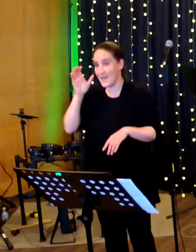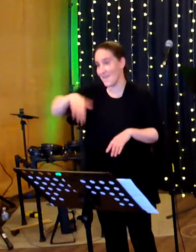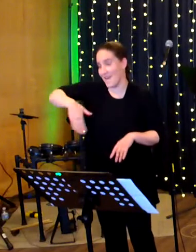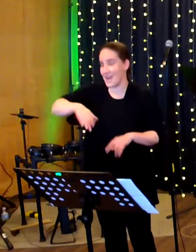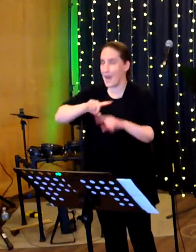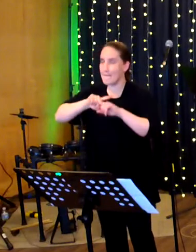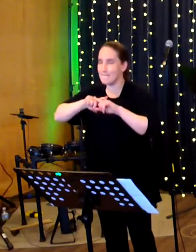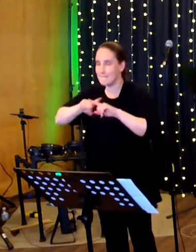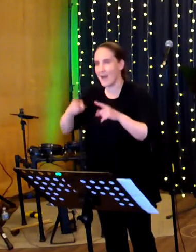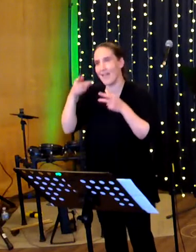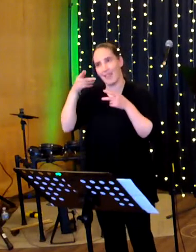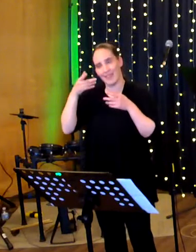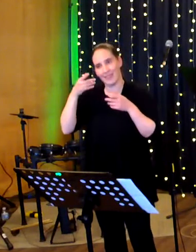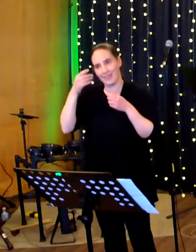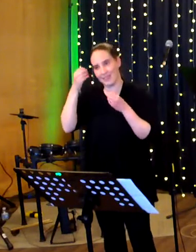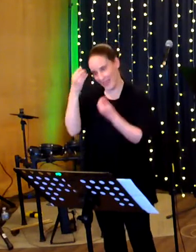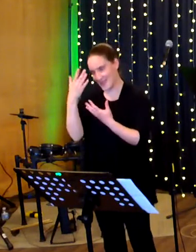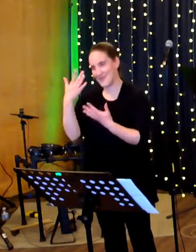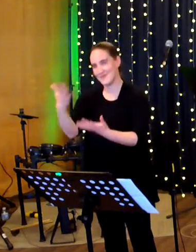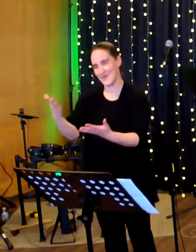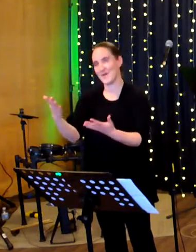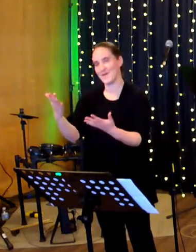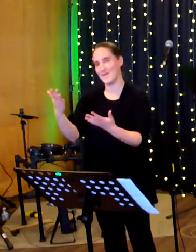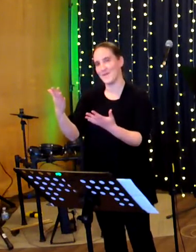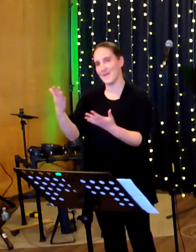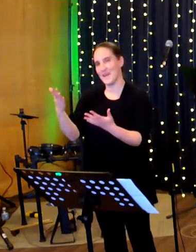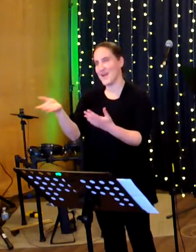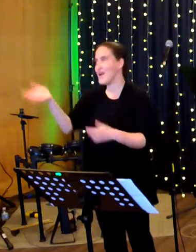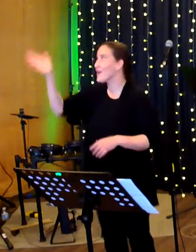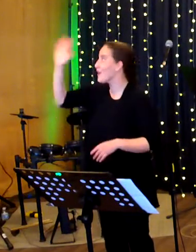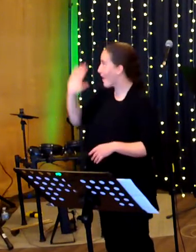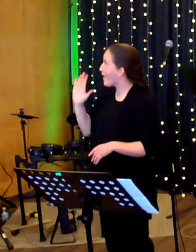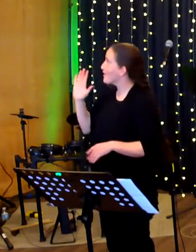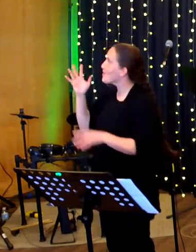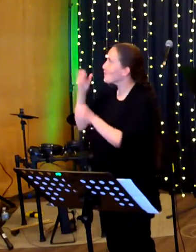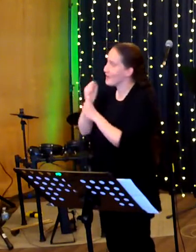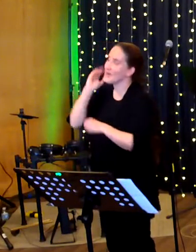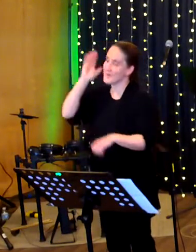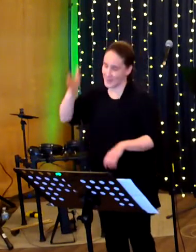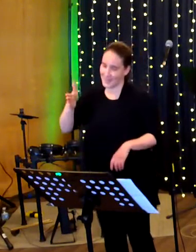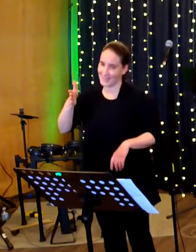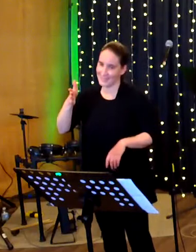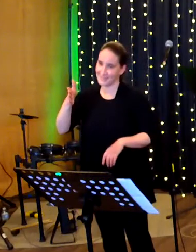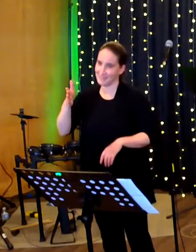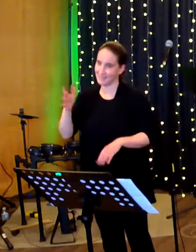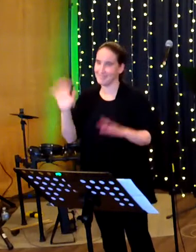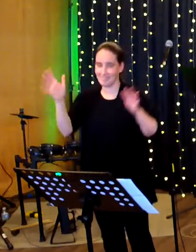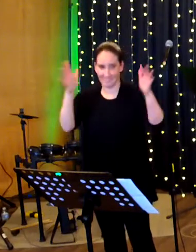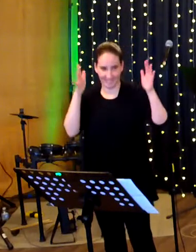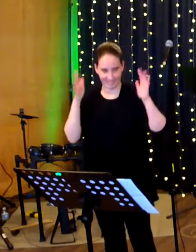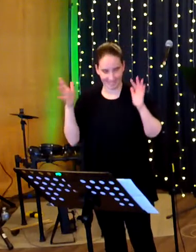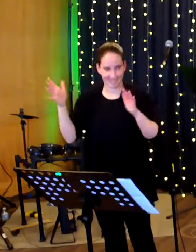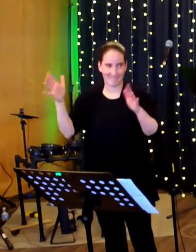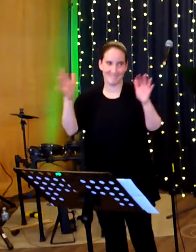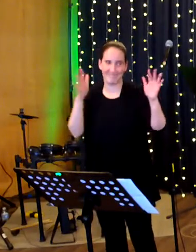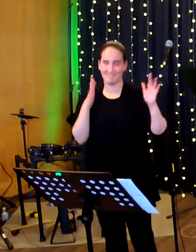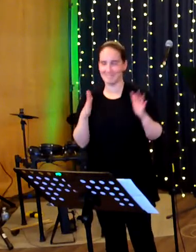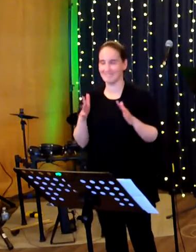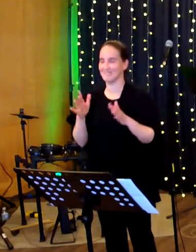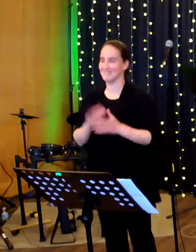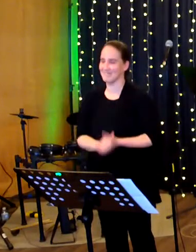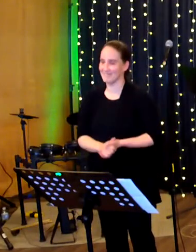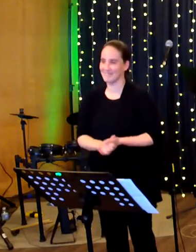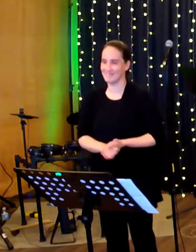wins. Okay? That we know. God wins. Yeah, the light overcomes the darkness. So if